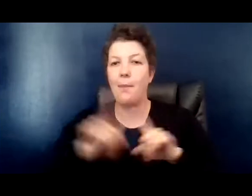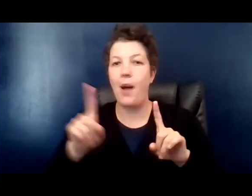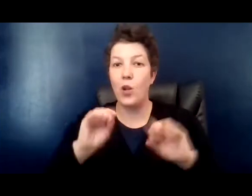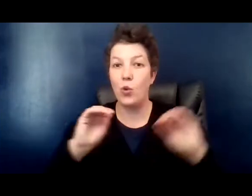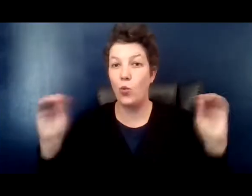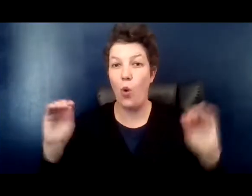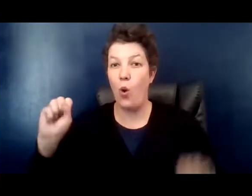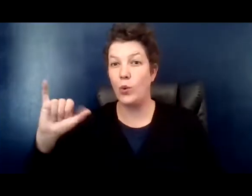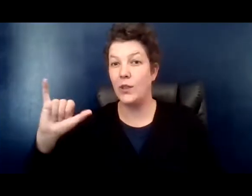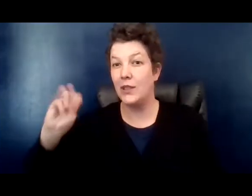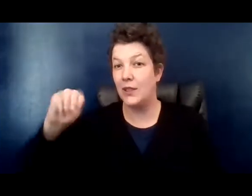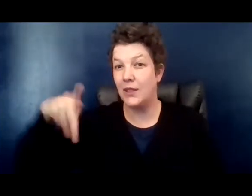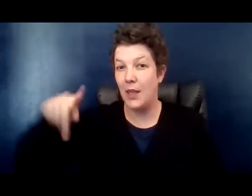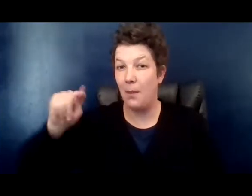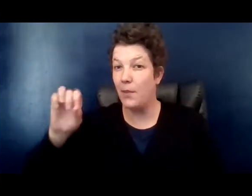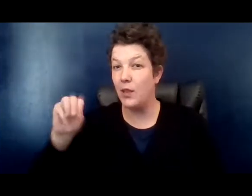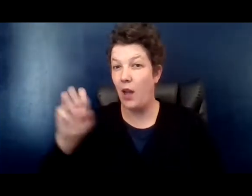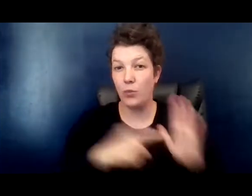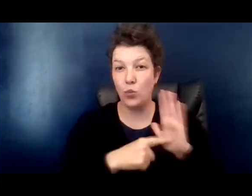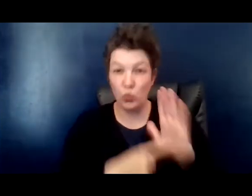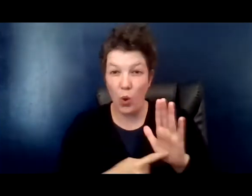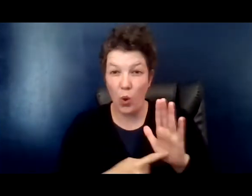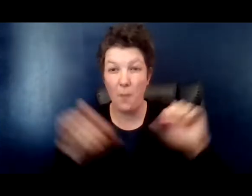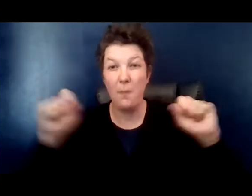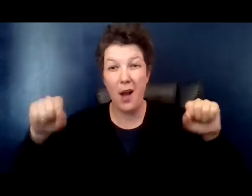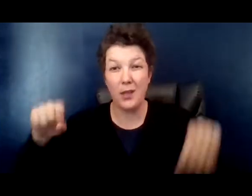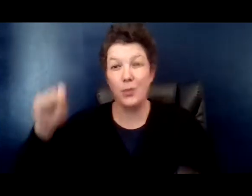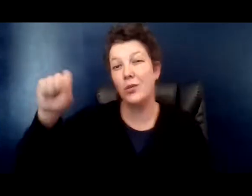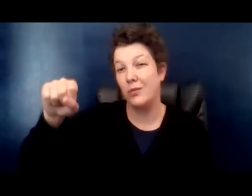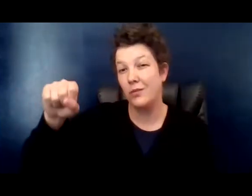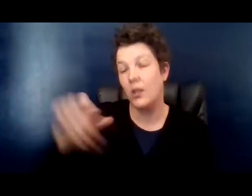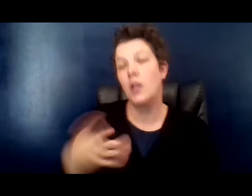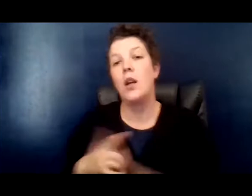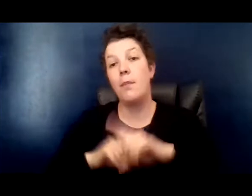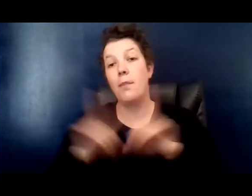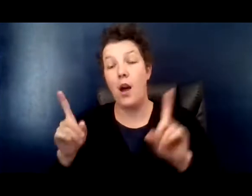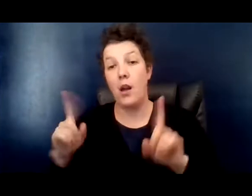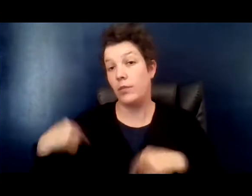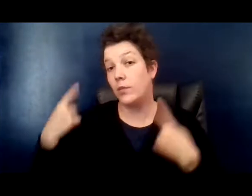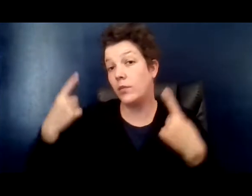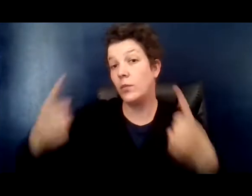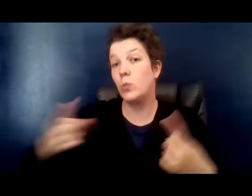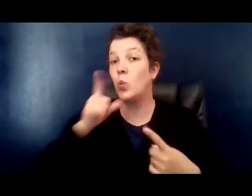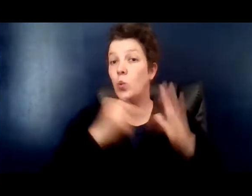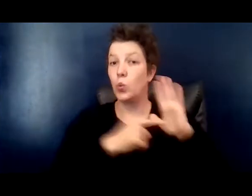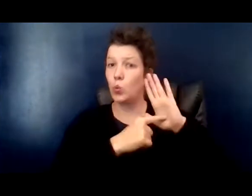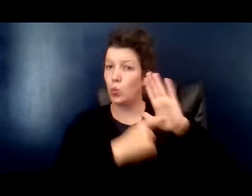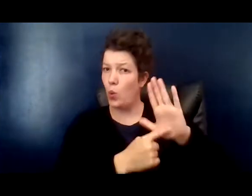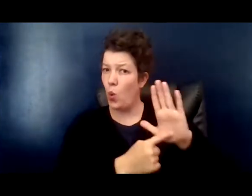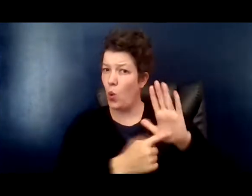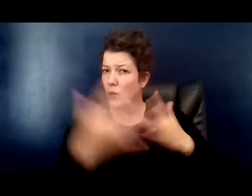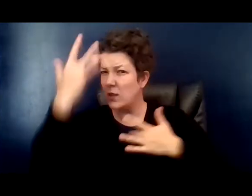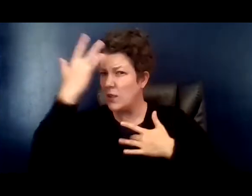symptoms. But we feel real comfortable that the people that have been symptomatic or the people that have been exposed have